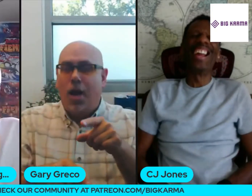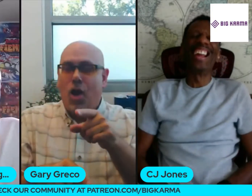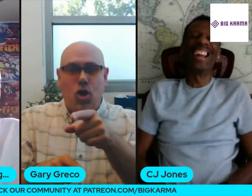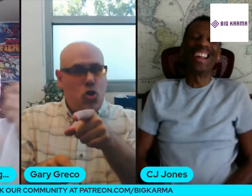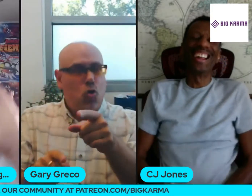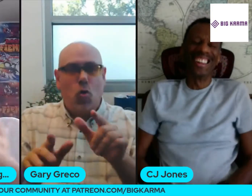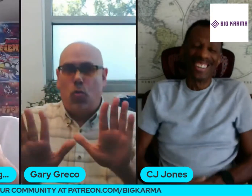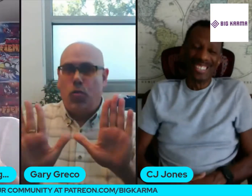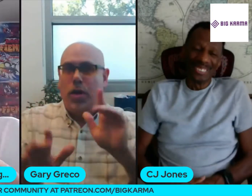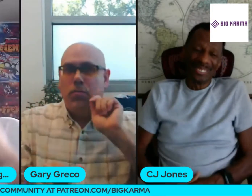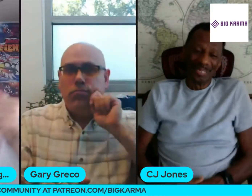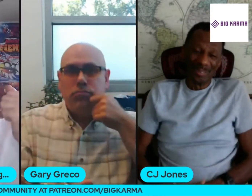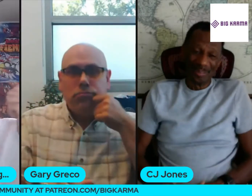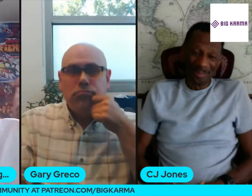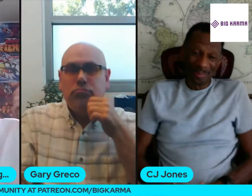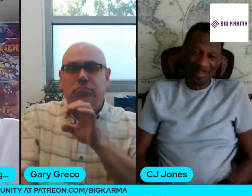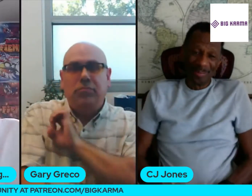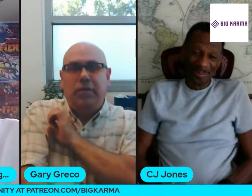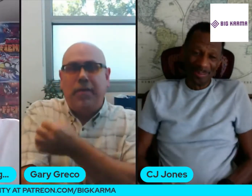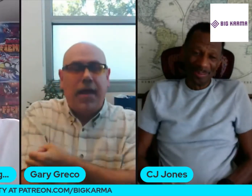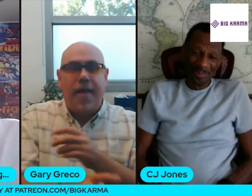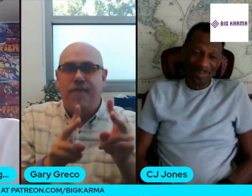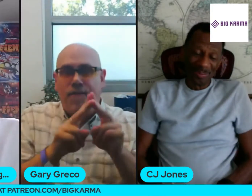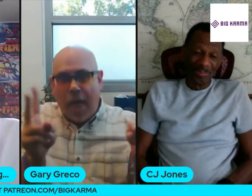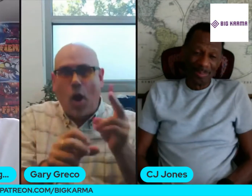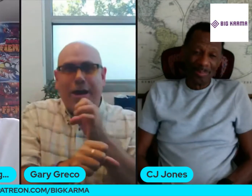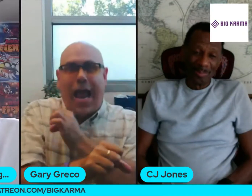character and very energetic.